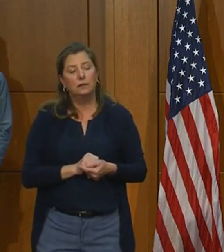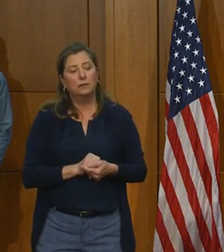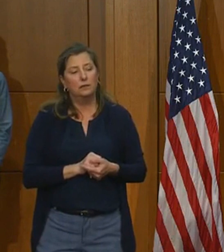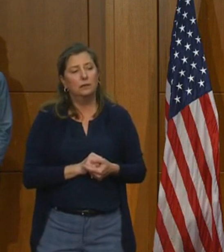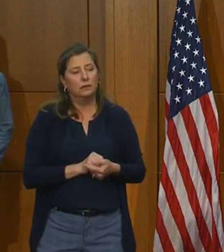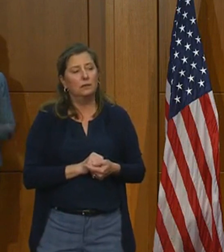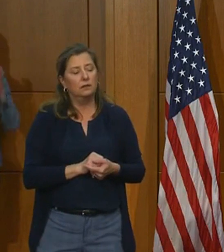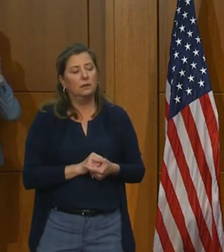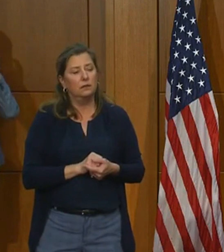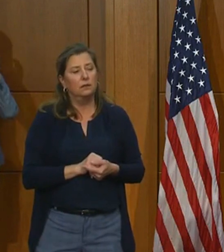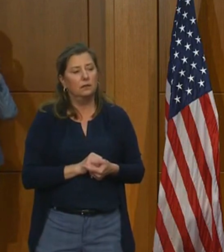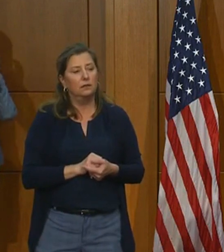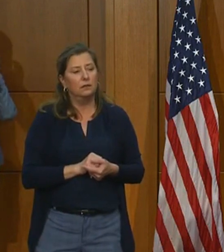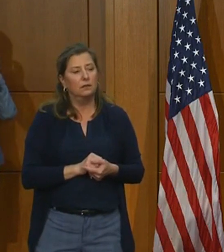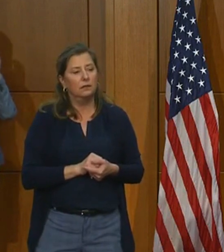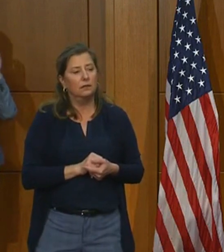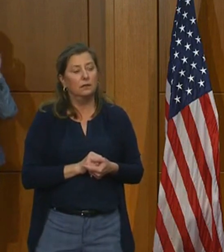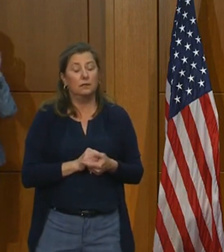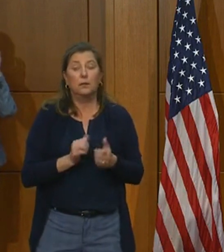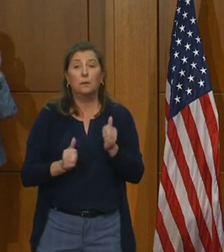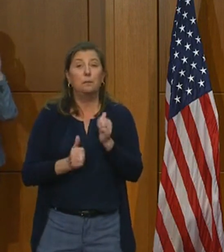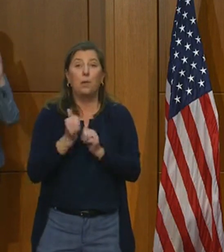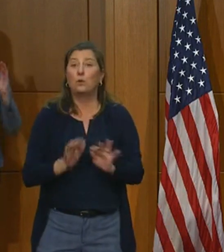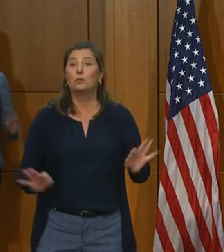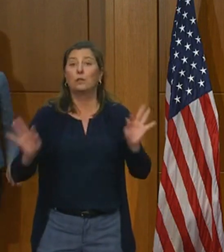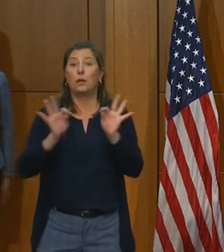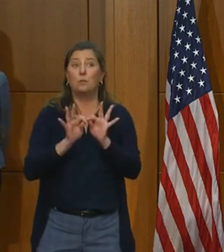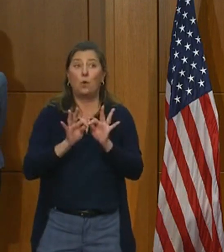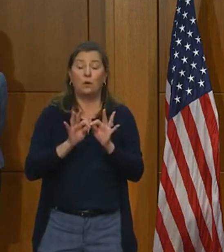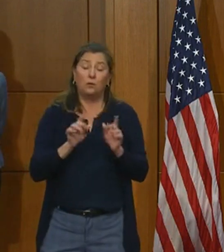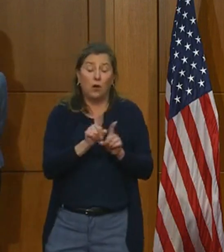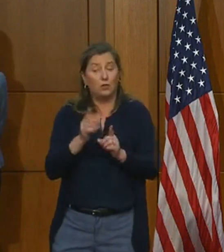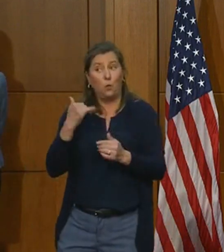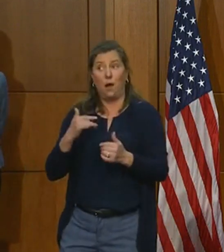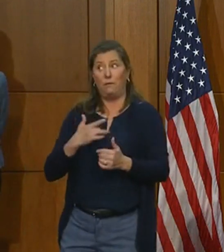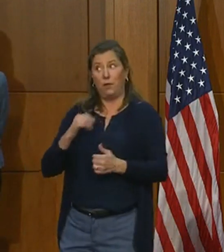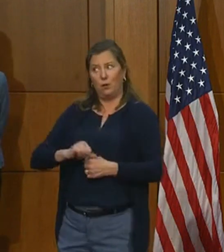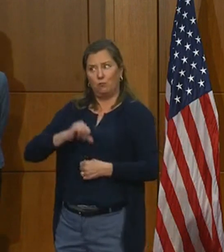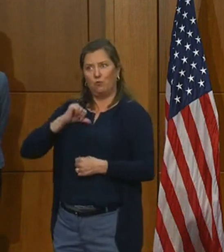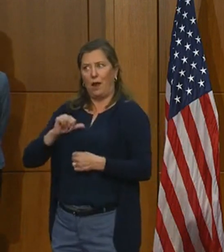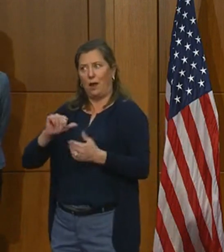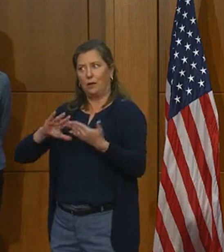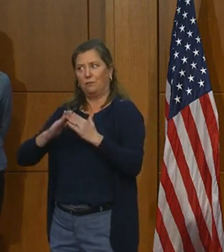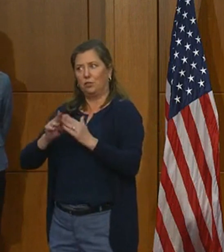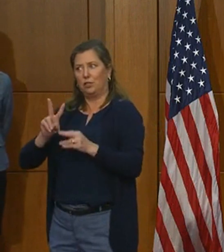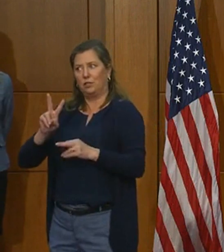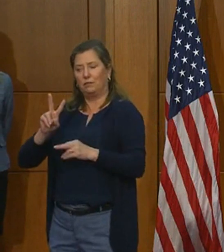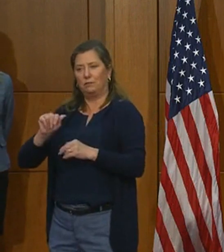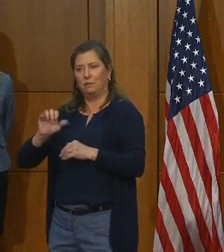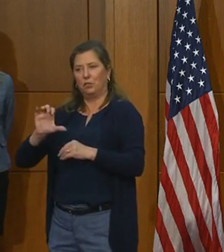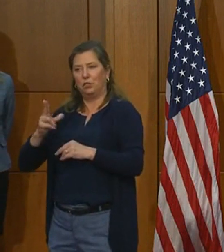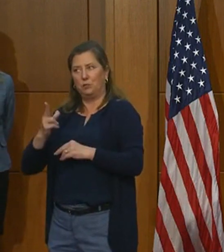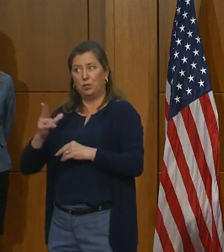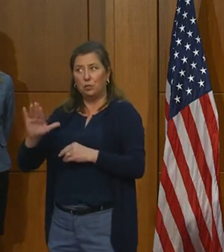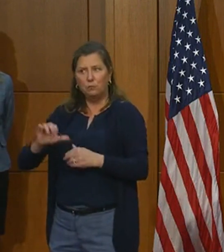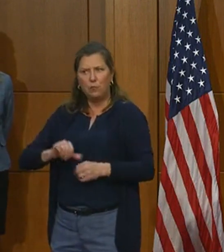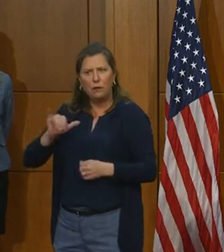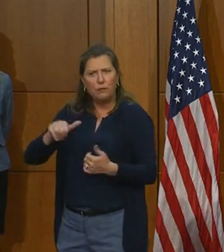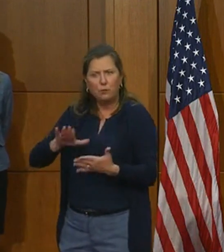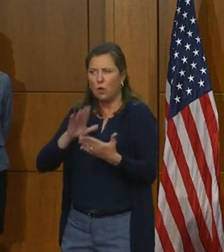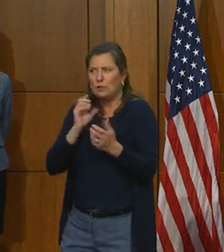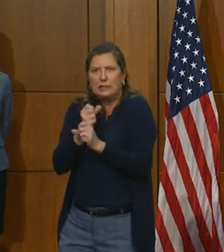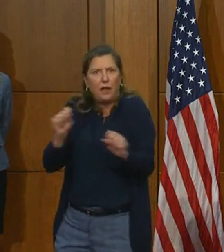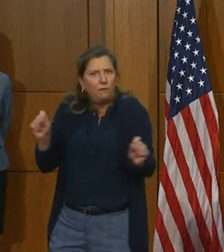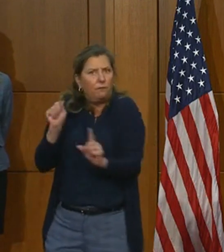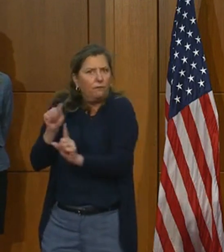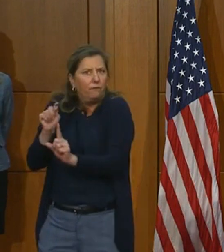thing, and why I'm so proud of the City of Virginia Beach and the approach that they're taking, is to do it safely.